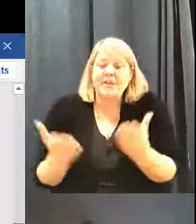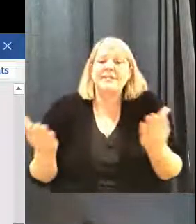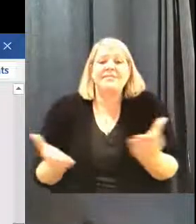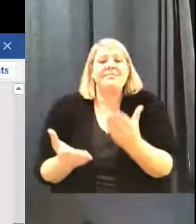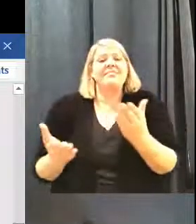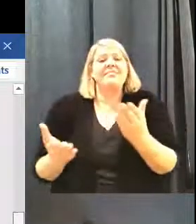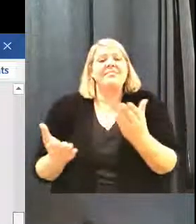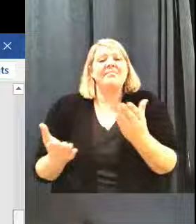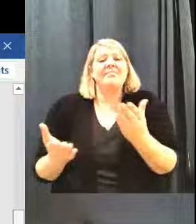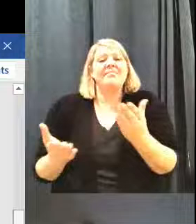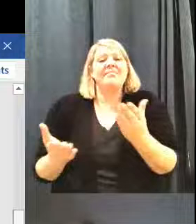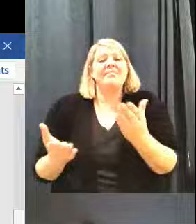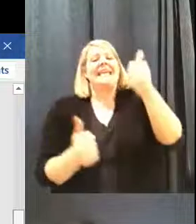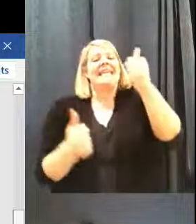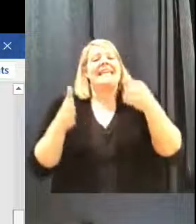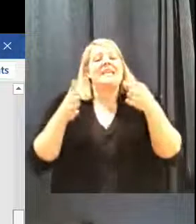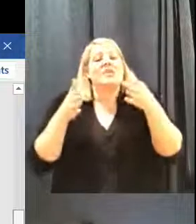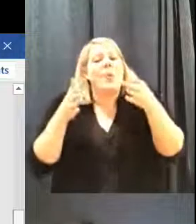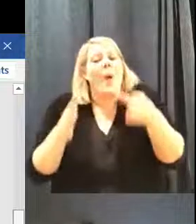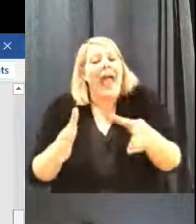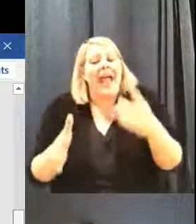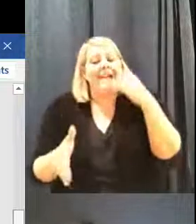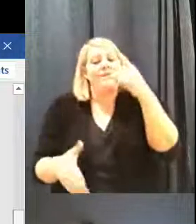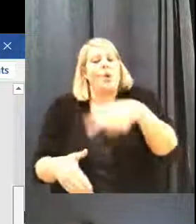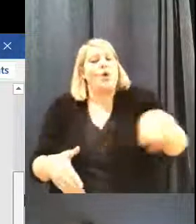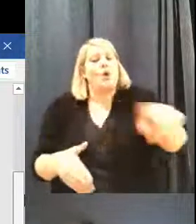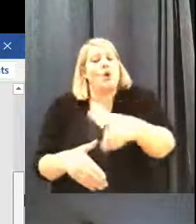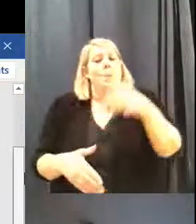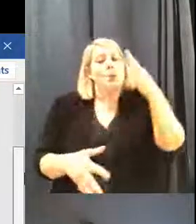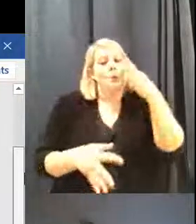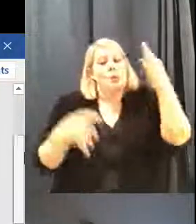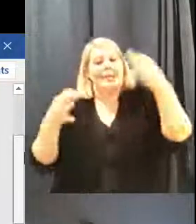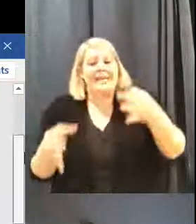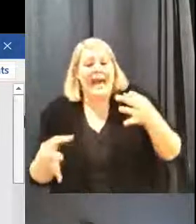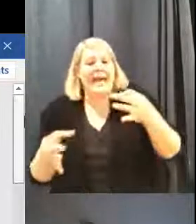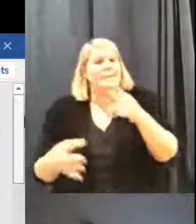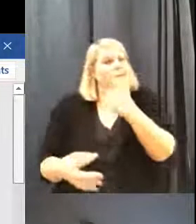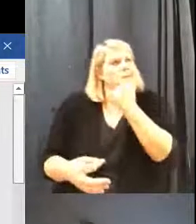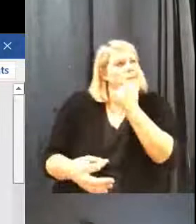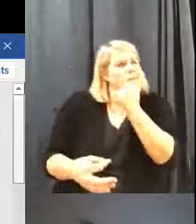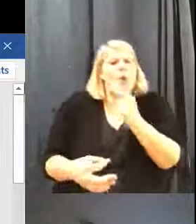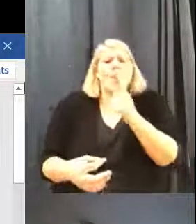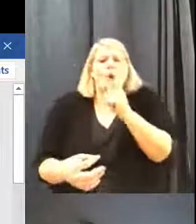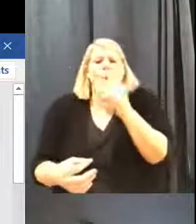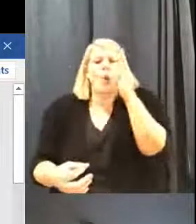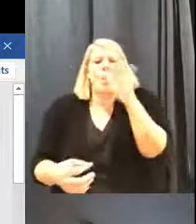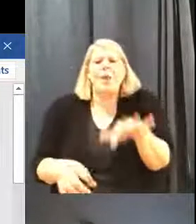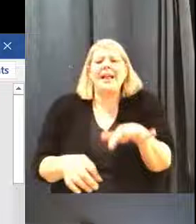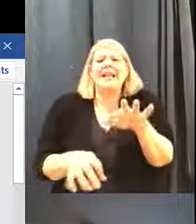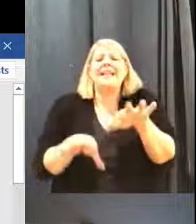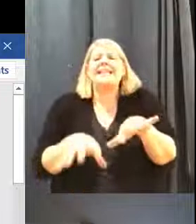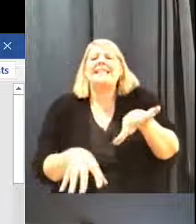way for you to sort of determine who you would like to take which individual courses.